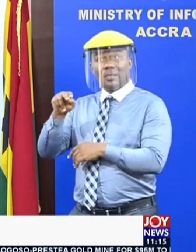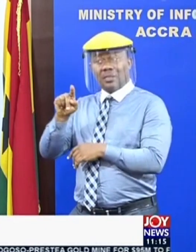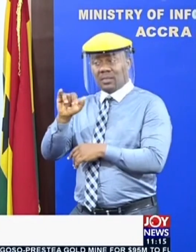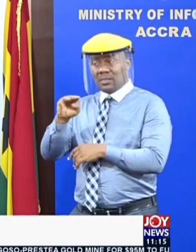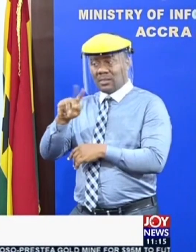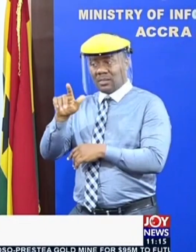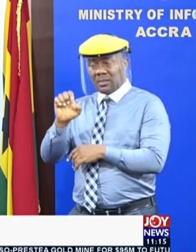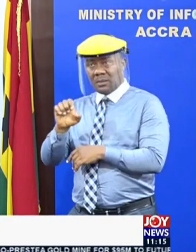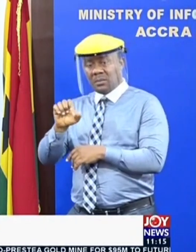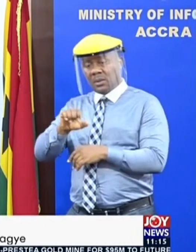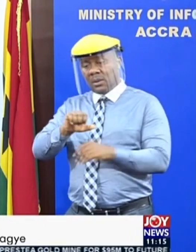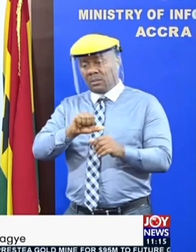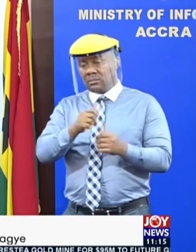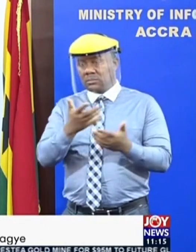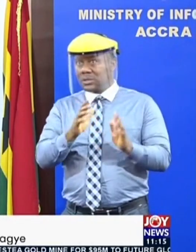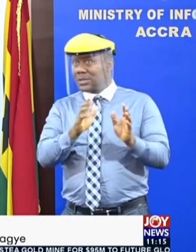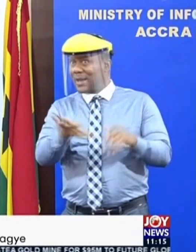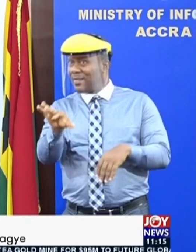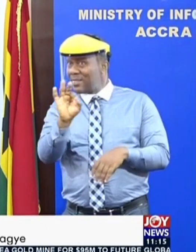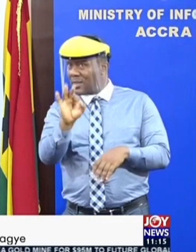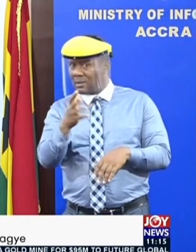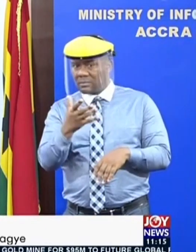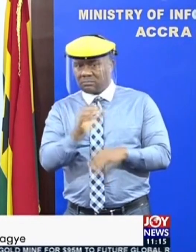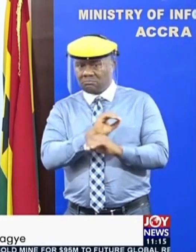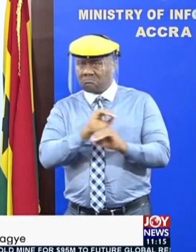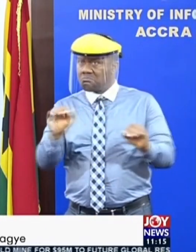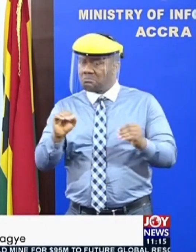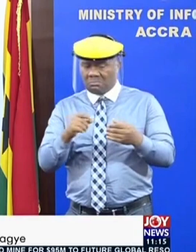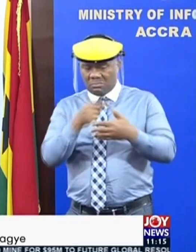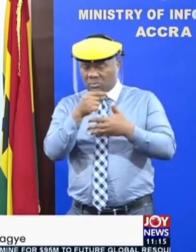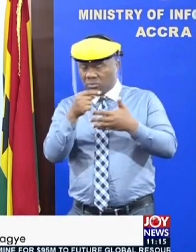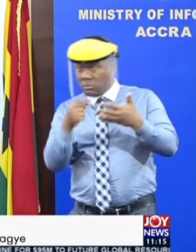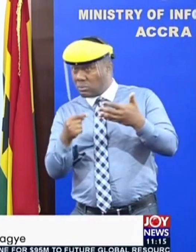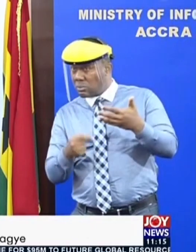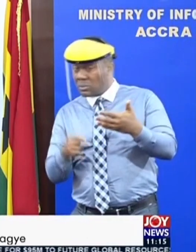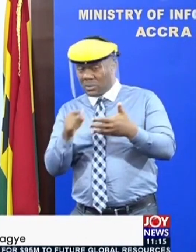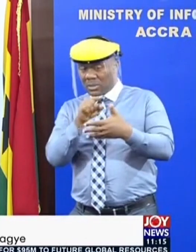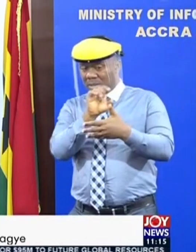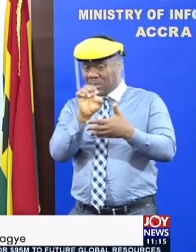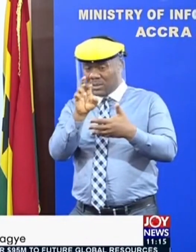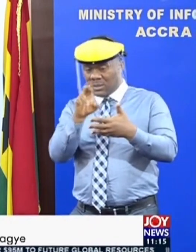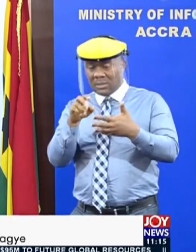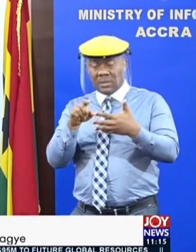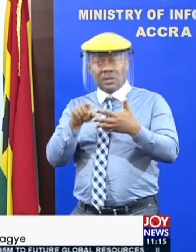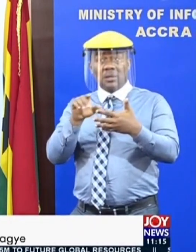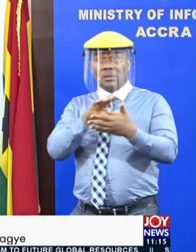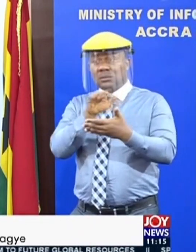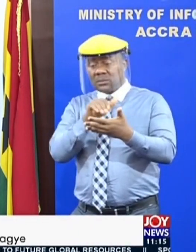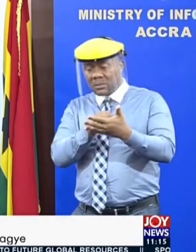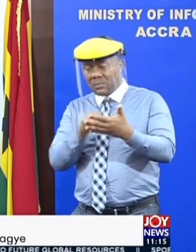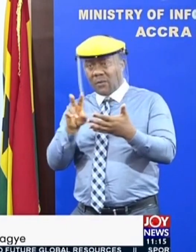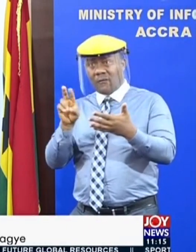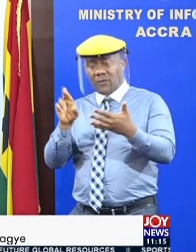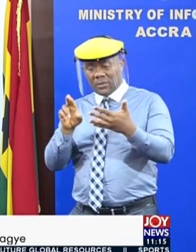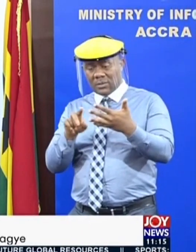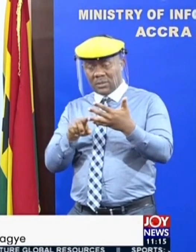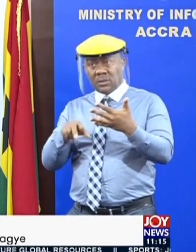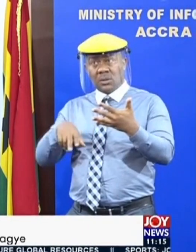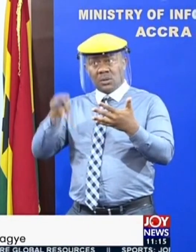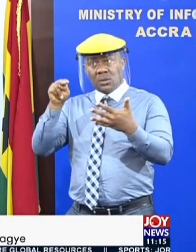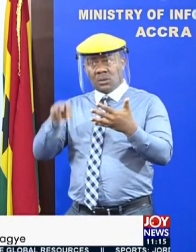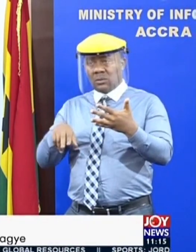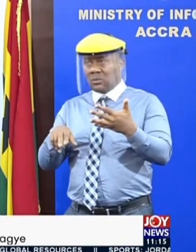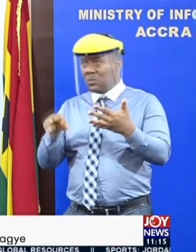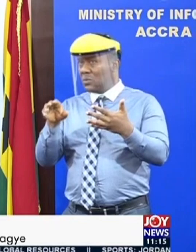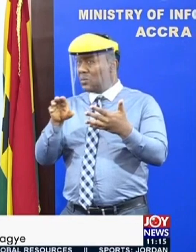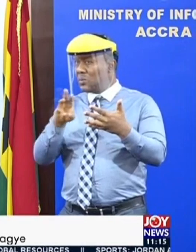had no cases. And these are Eastern, Central, Volta, Western, North, Northern Ridge, Western North,